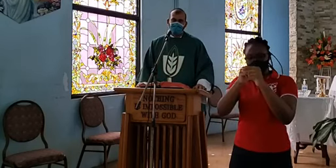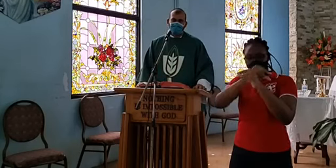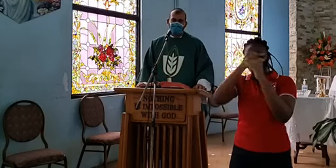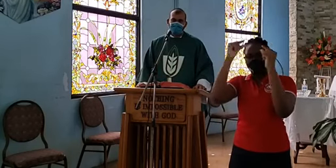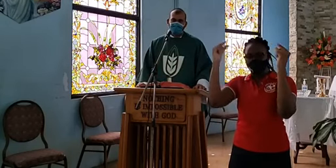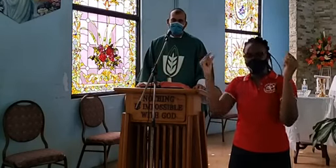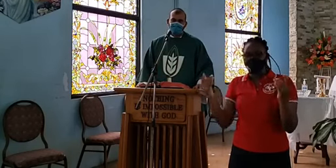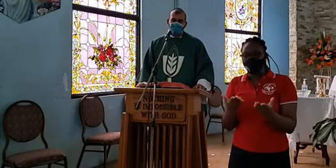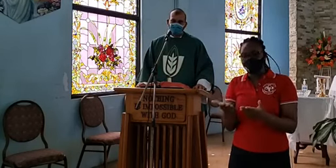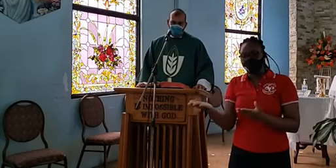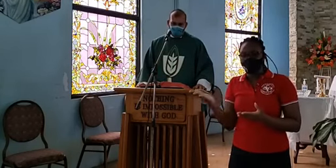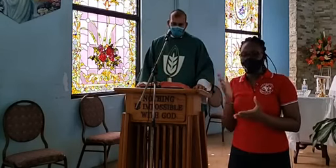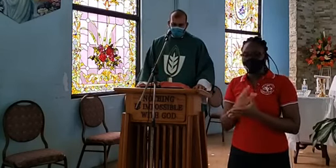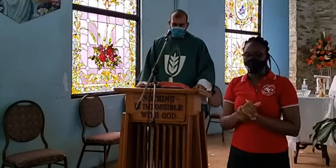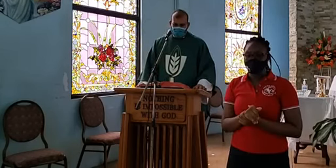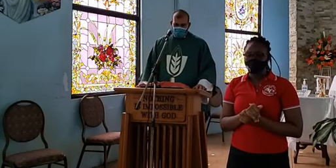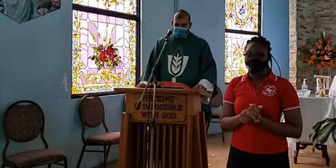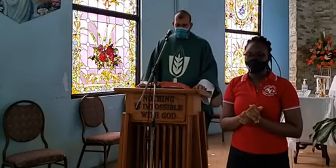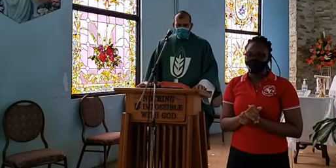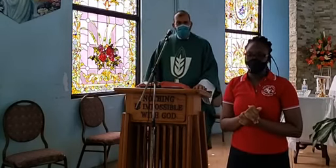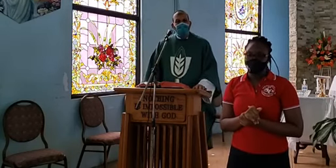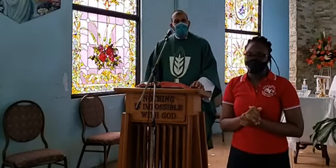things.